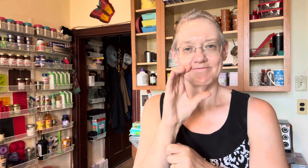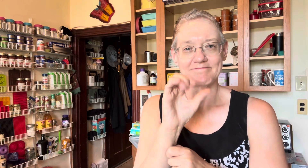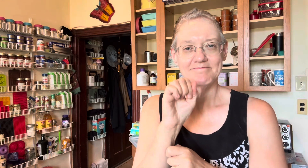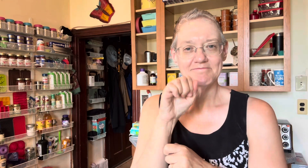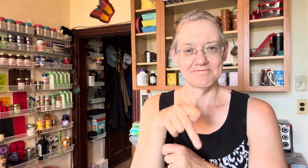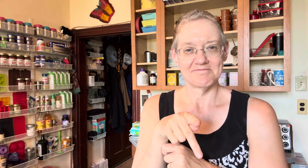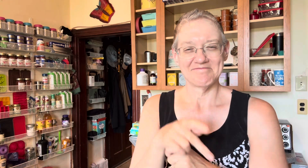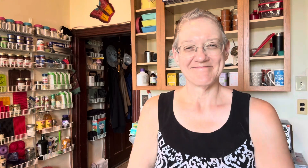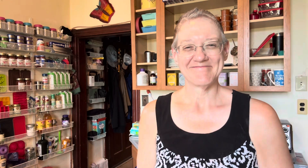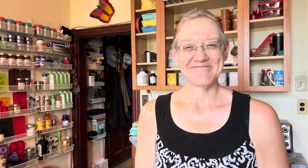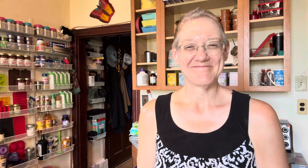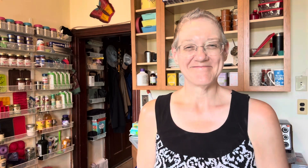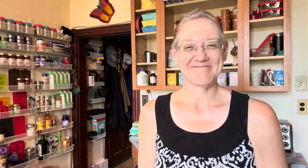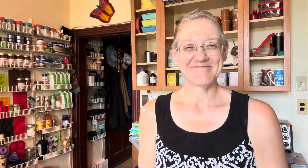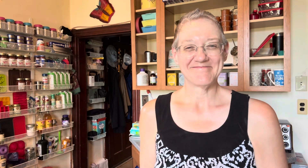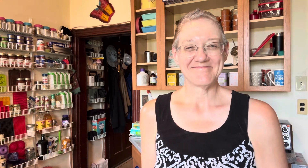just been taking the beef liver capsules.